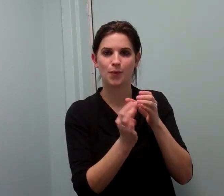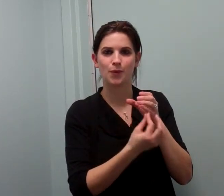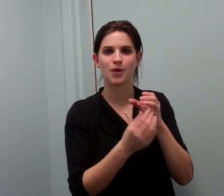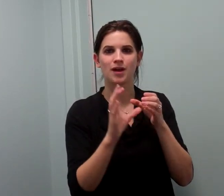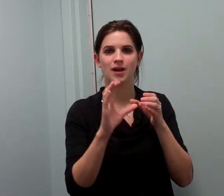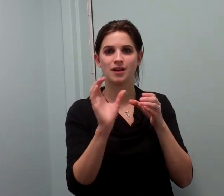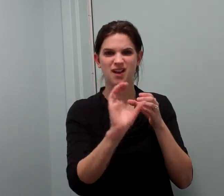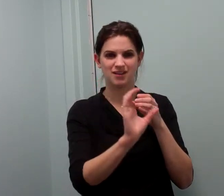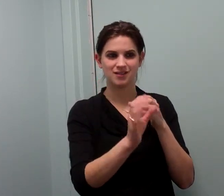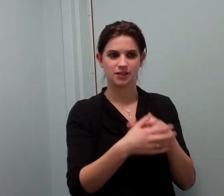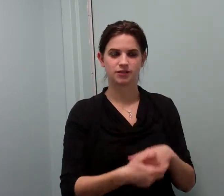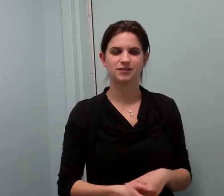more about this later.